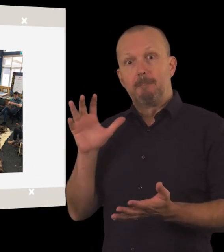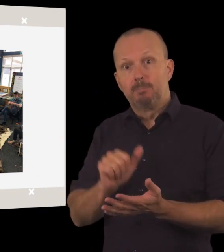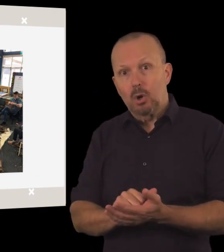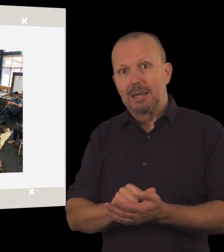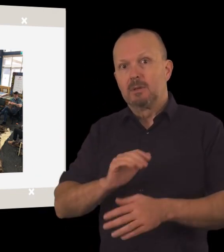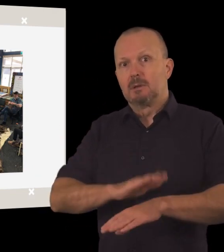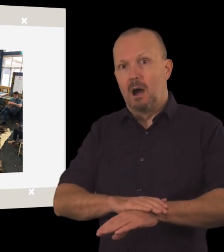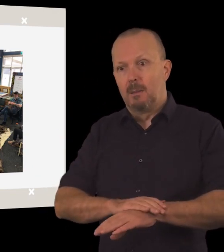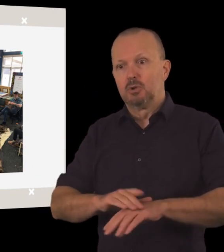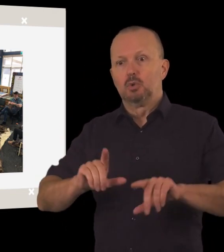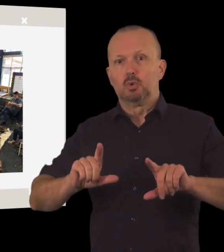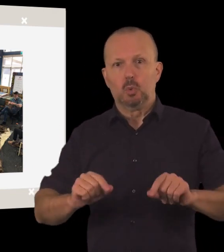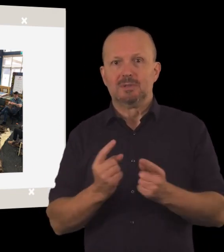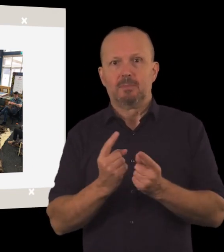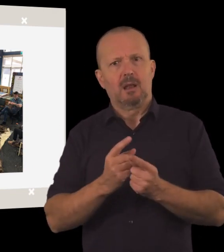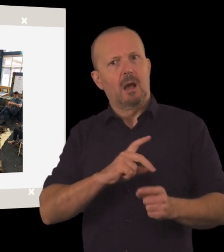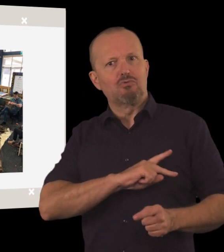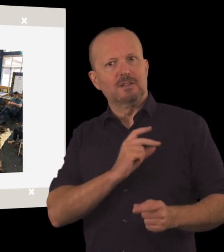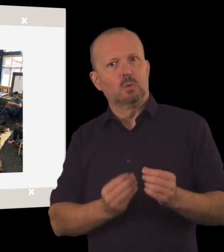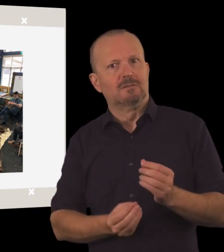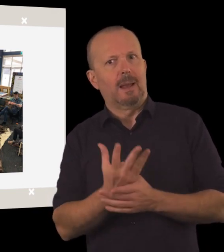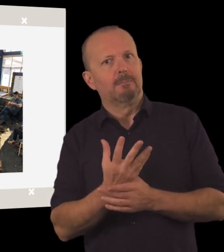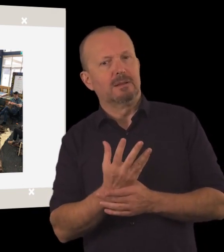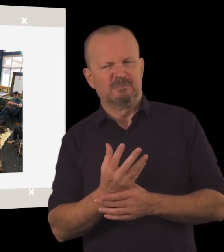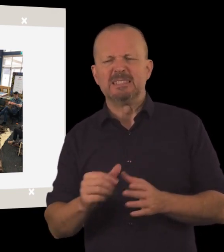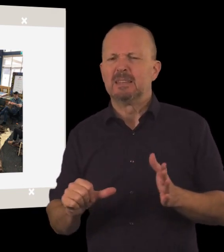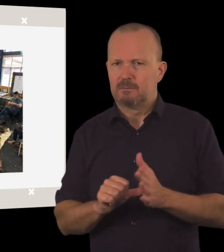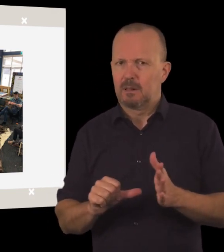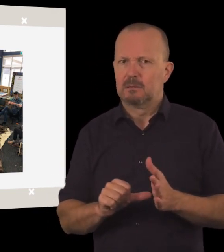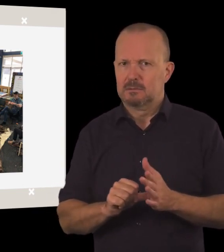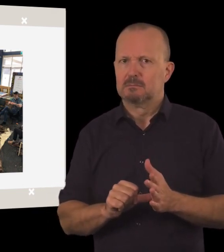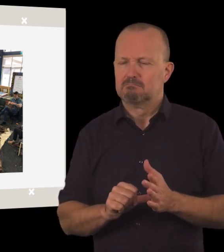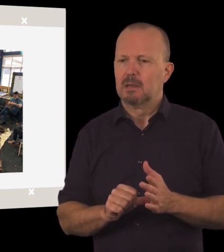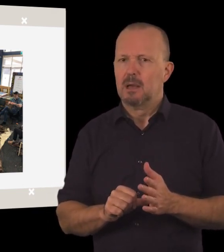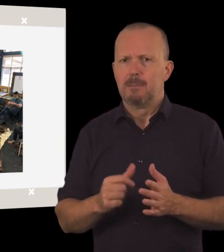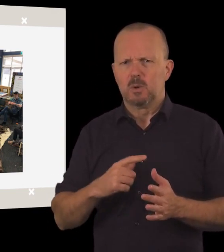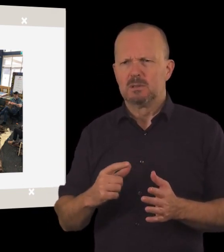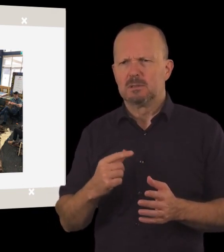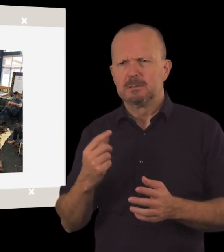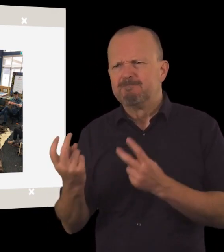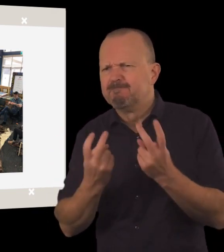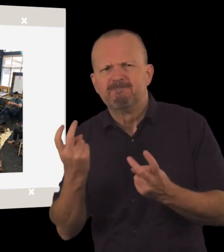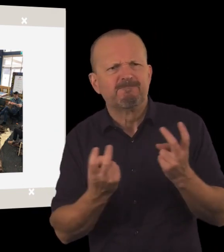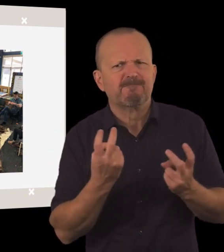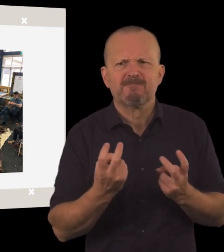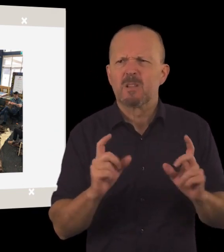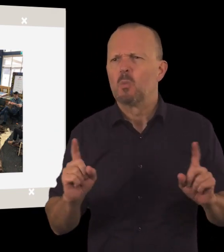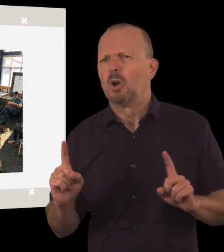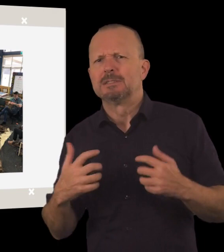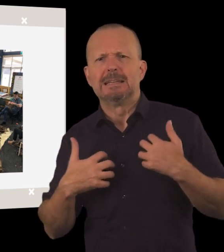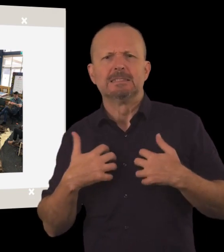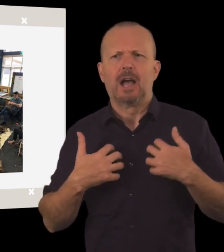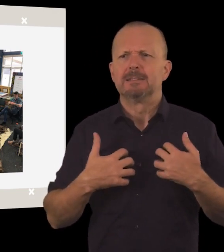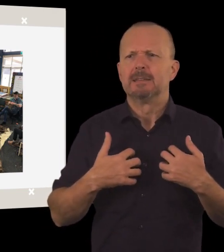However, professional development is so rewarding and it contributes so much to filling our creative wells. Having that